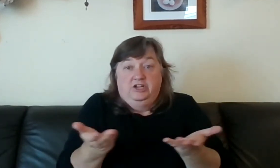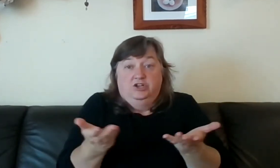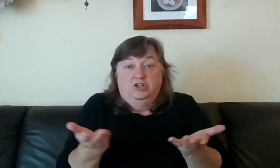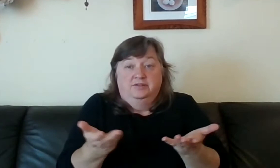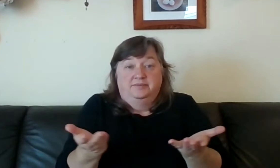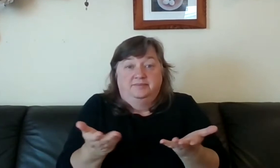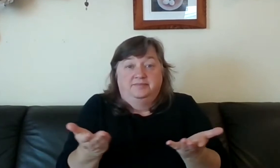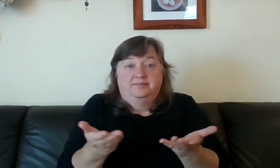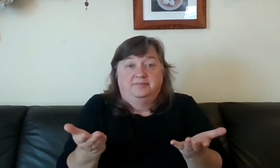Here.